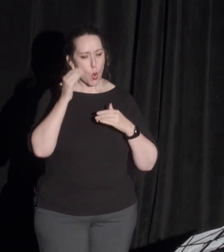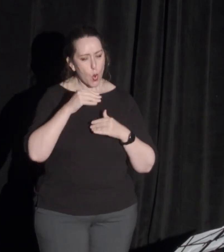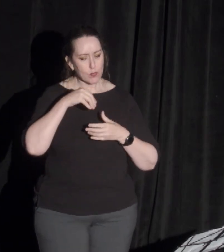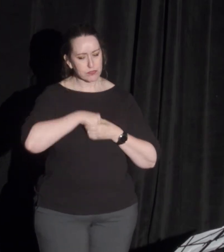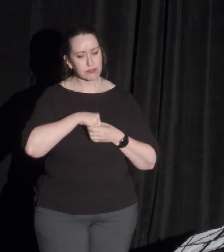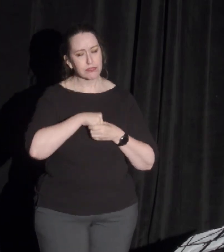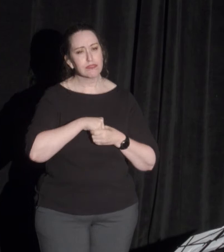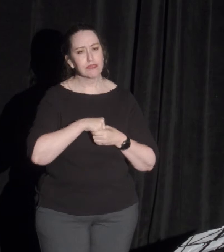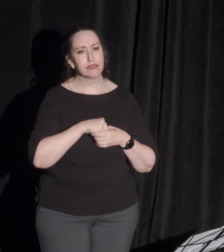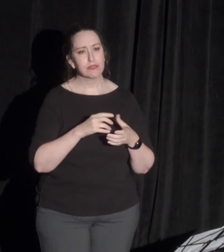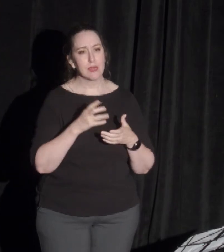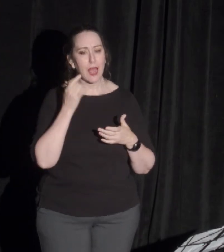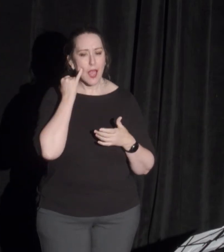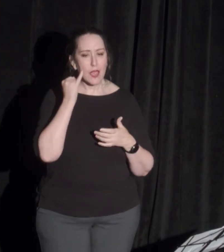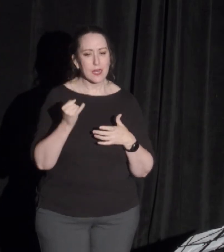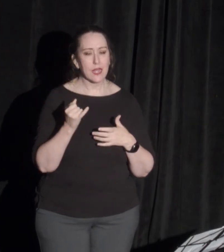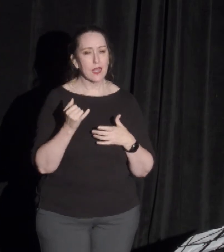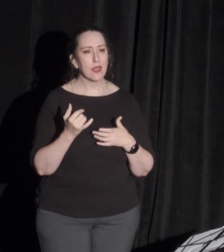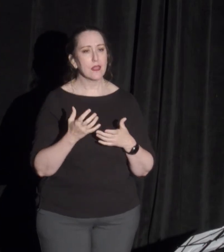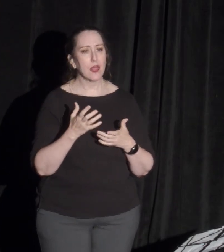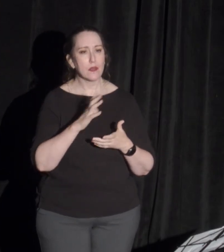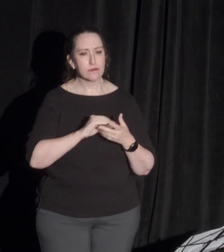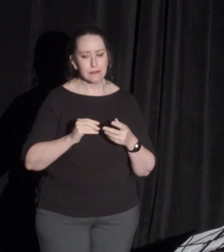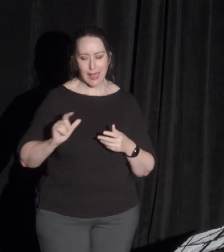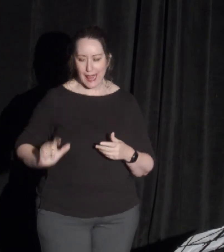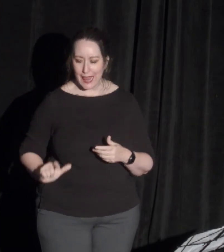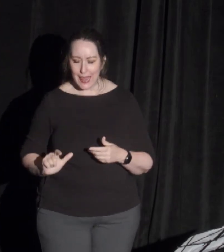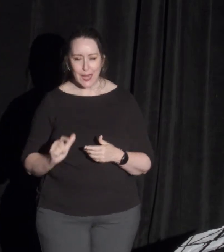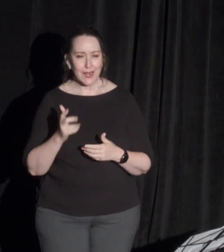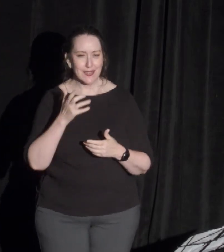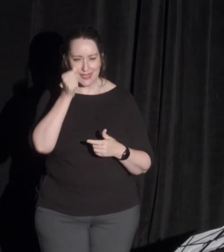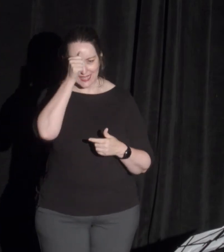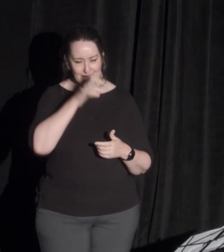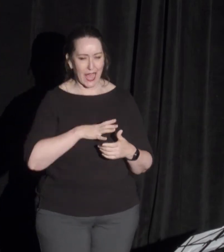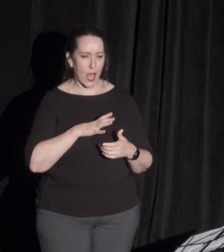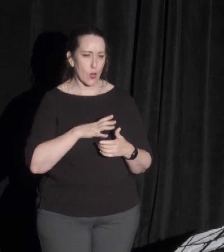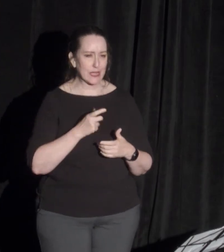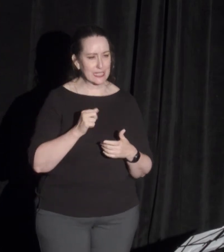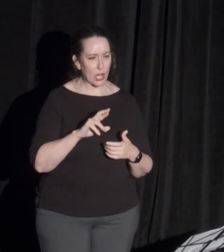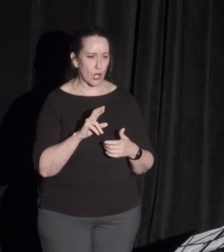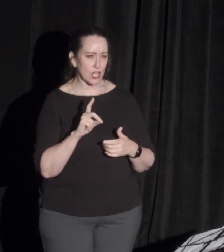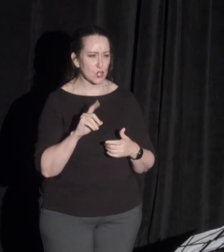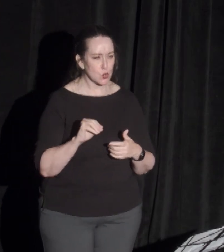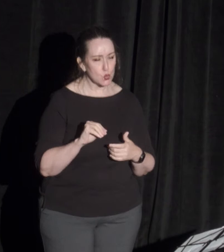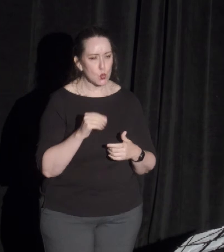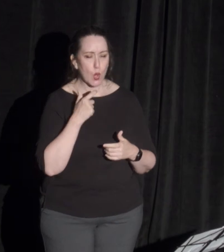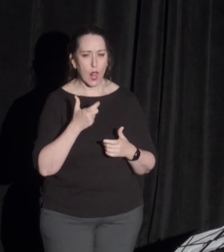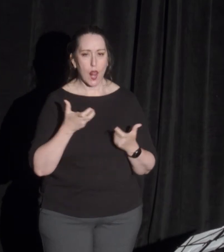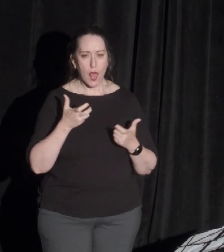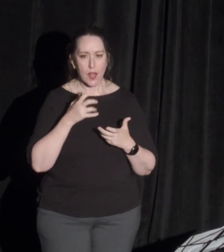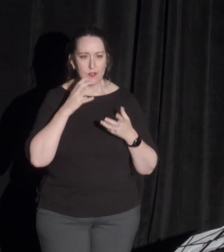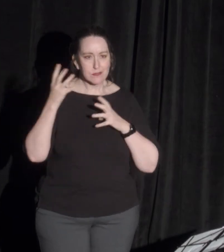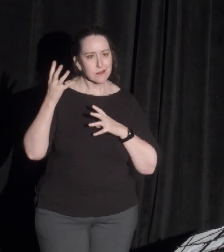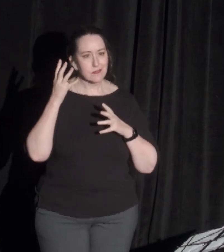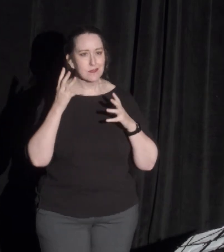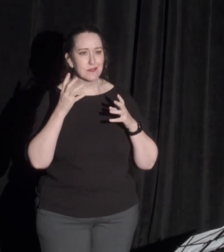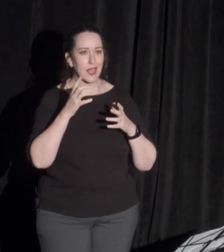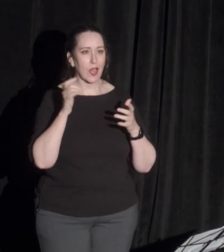the idea that even the proverbial little guy with some daring do and a lot of creative, reckless improvisation can make a